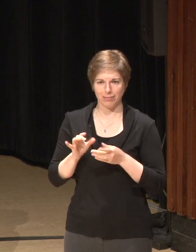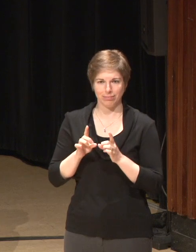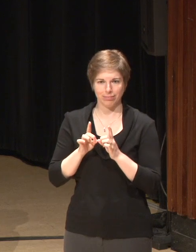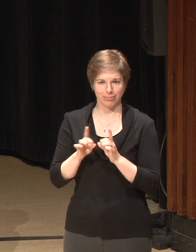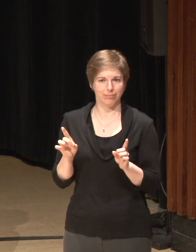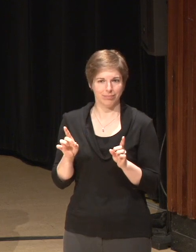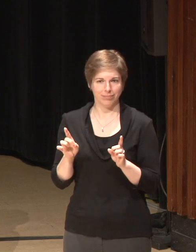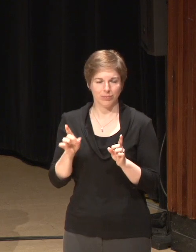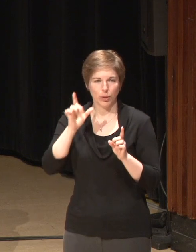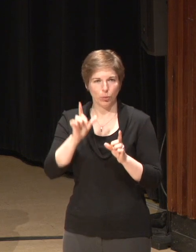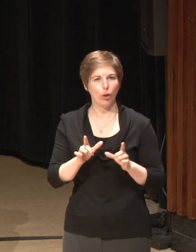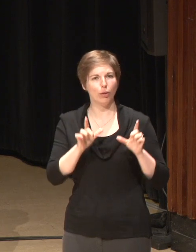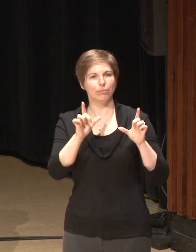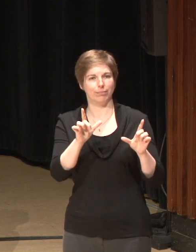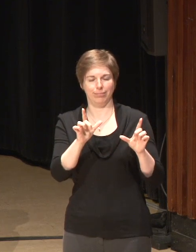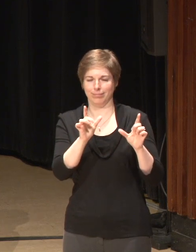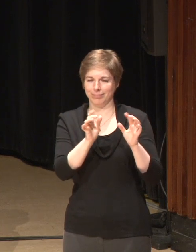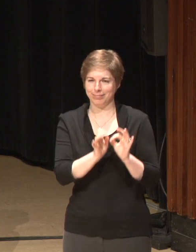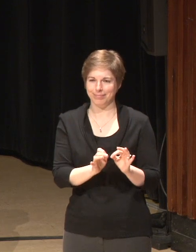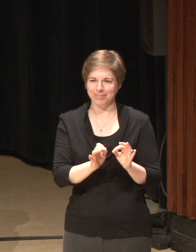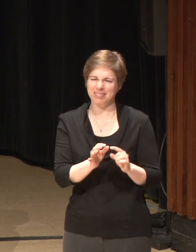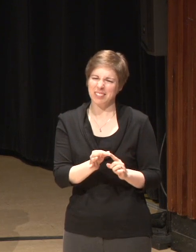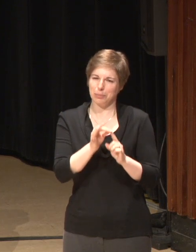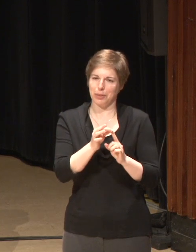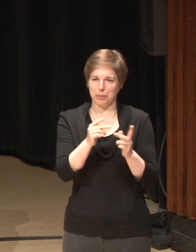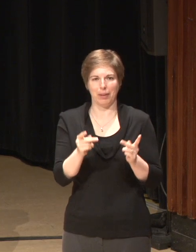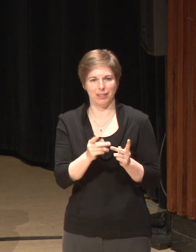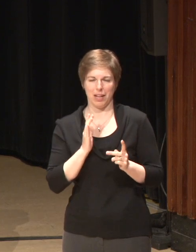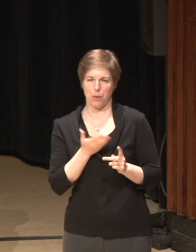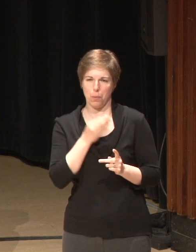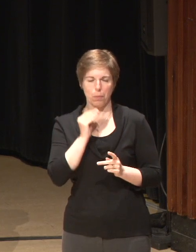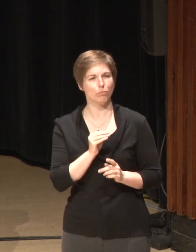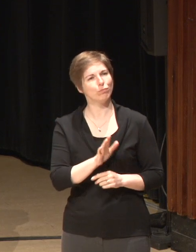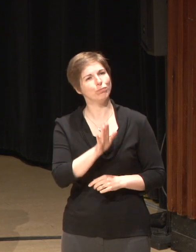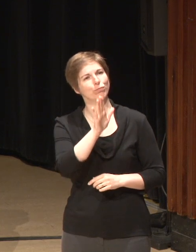in a very special place in our home.